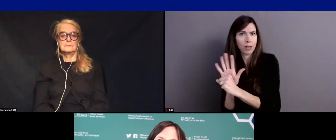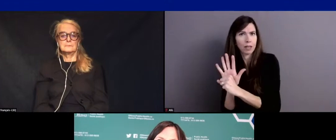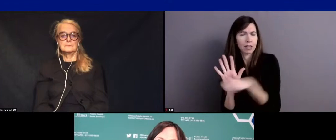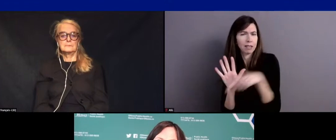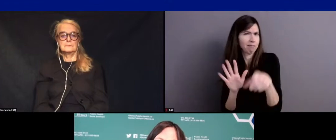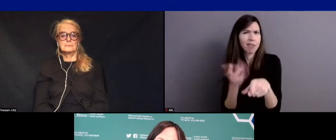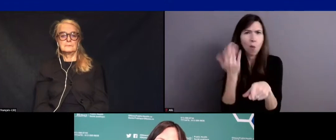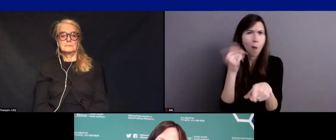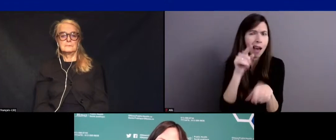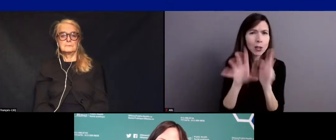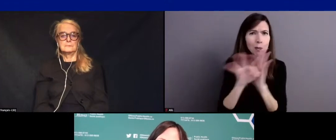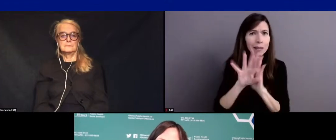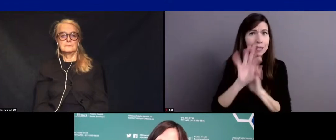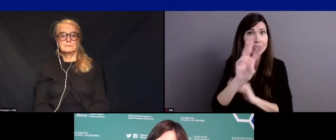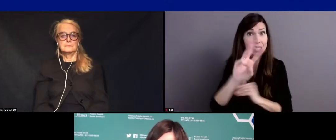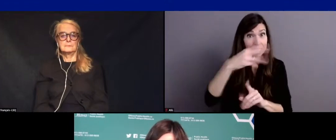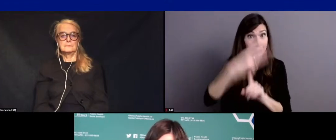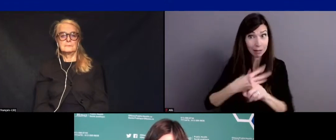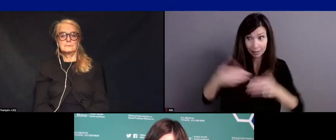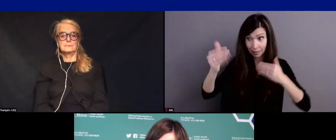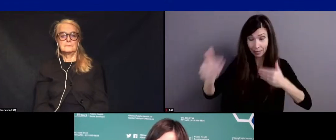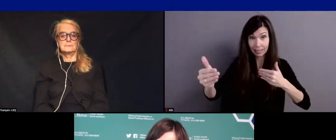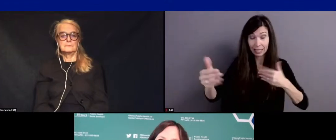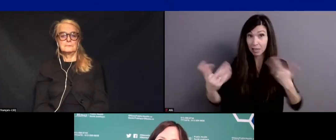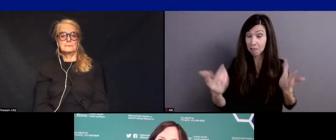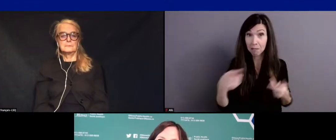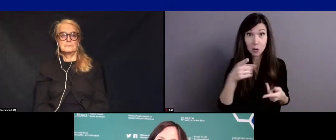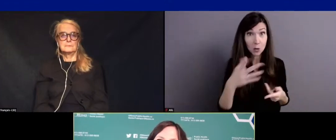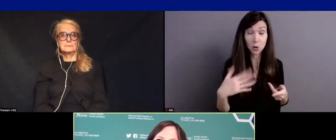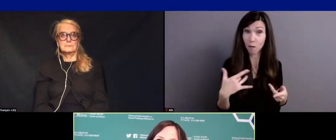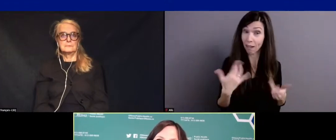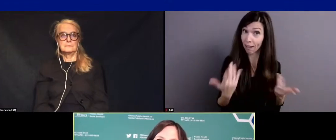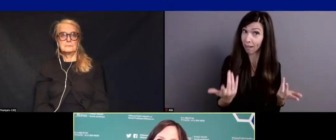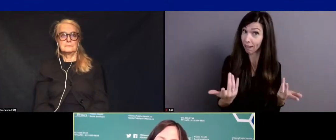window. Do you have a sense for